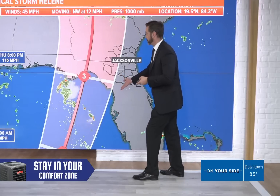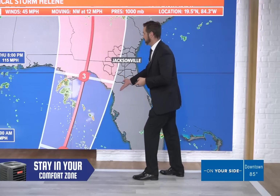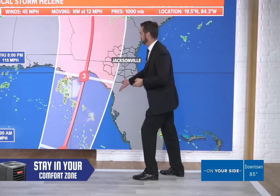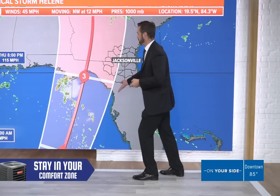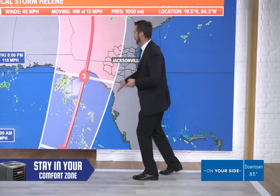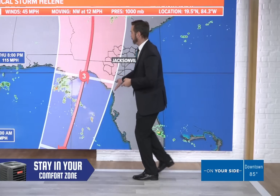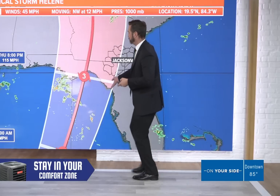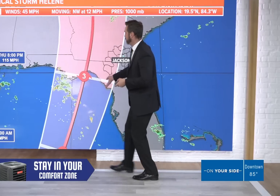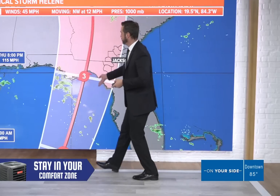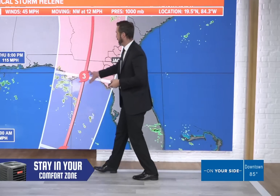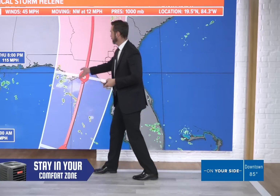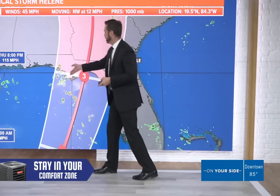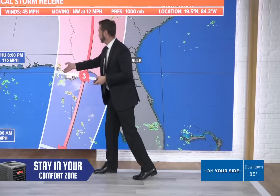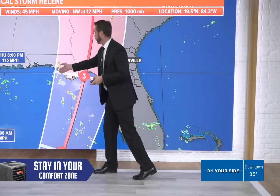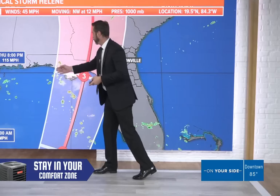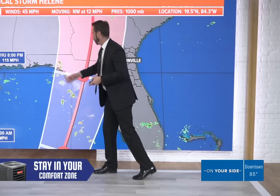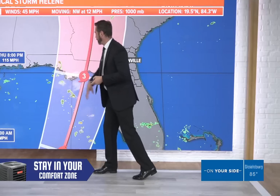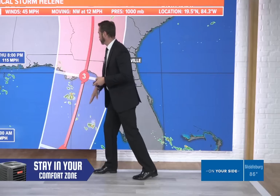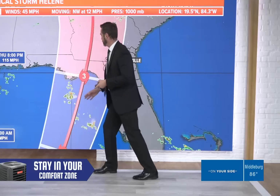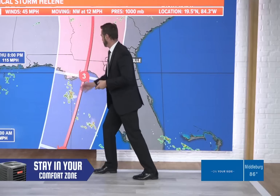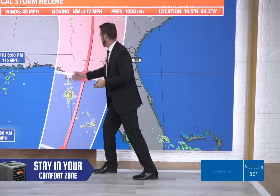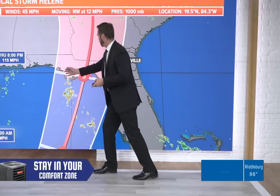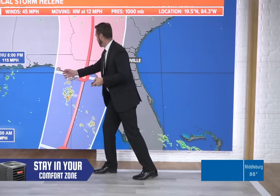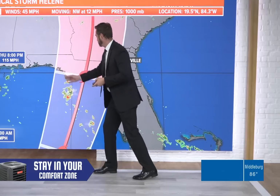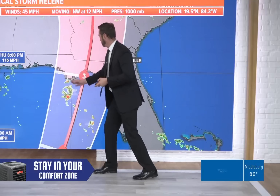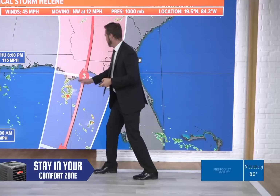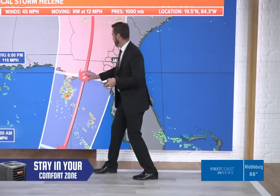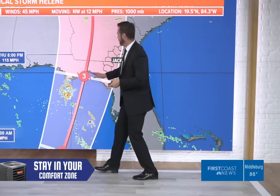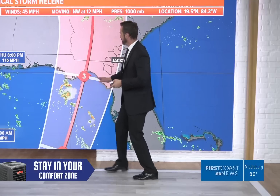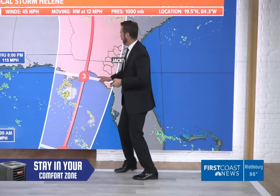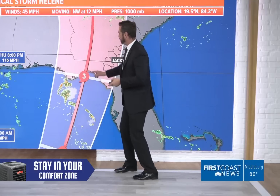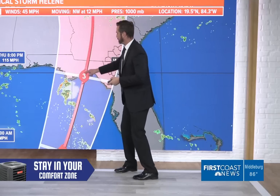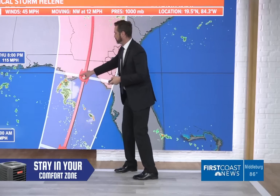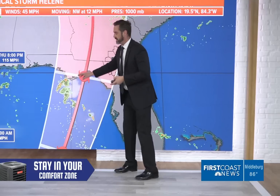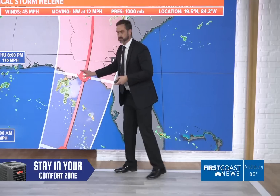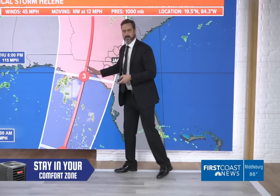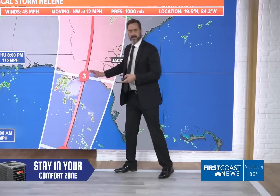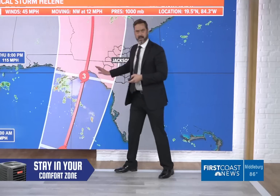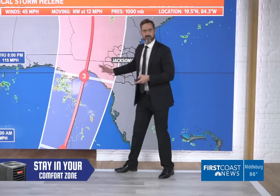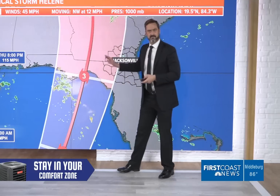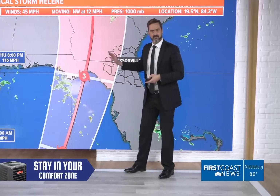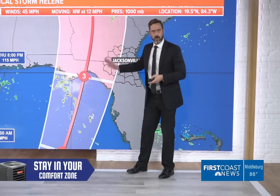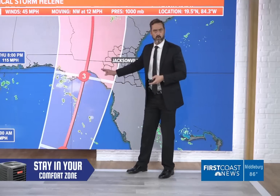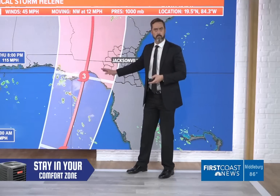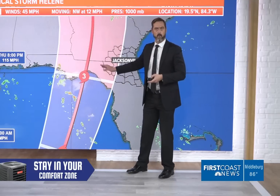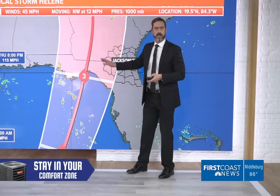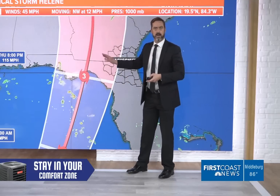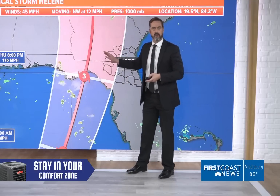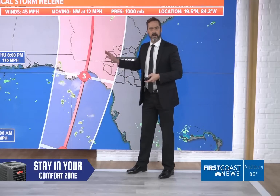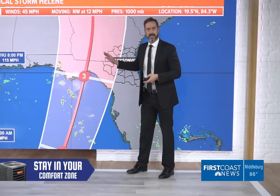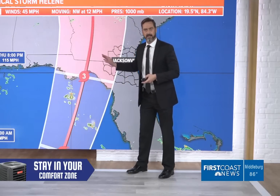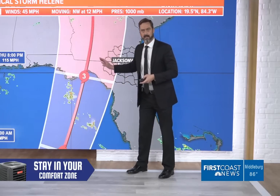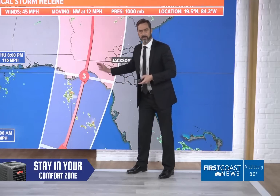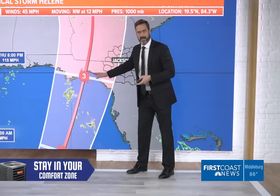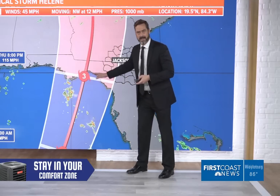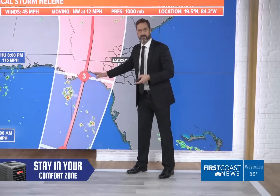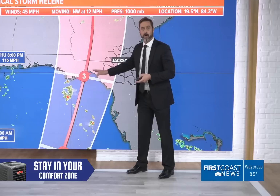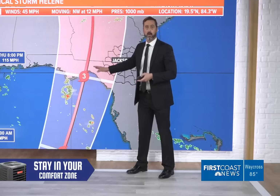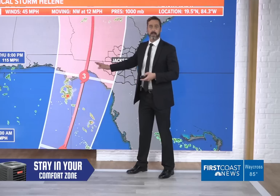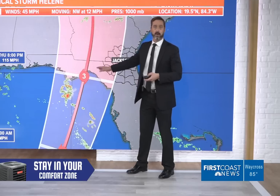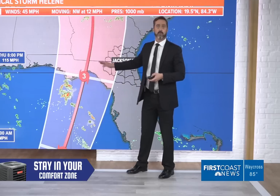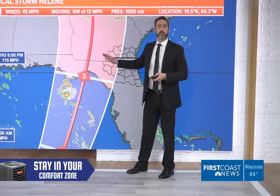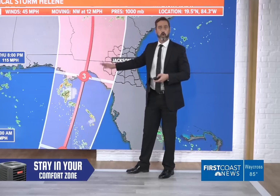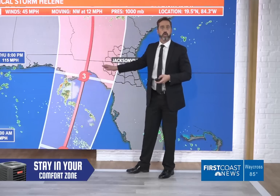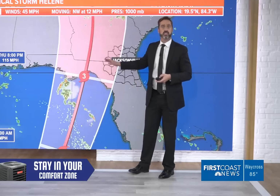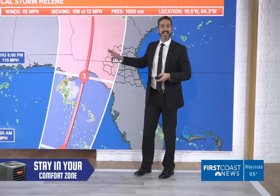of towards Steinhatchee and then further west of the Appalachee Bay. But the Appalachee Bay has been kind of the focal point of a